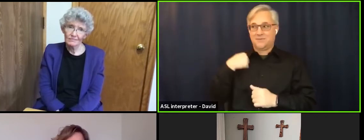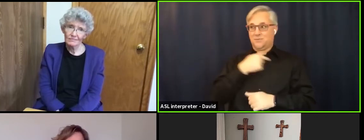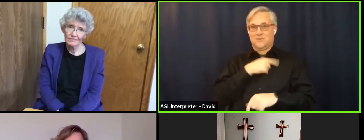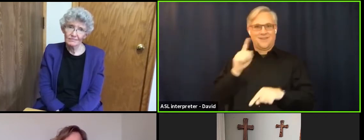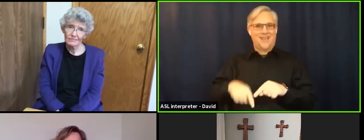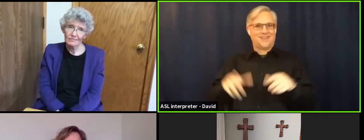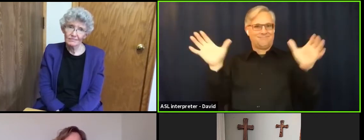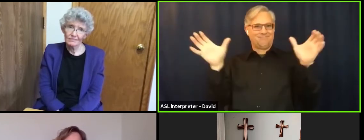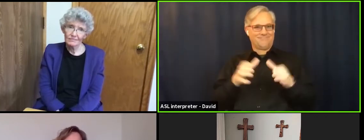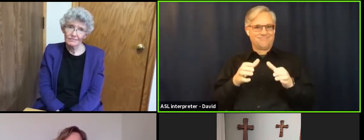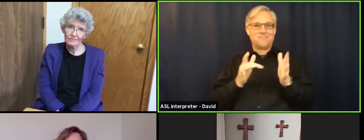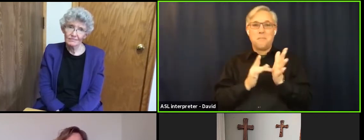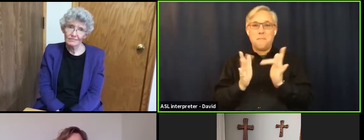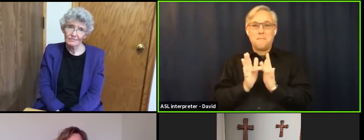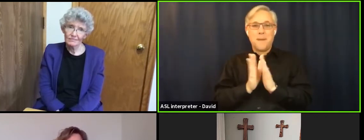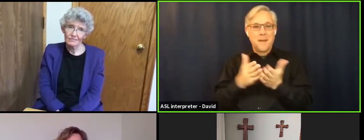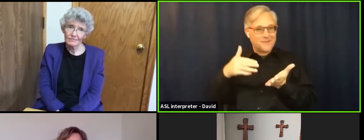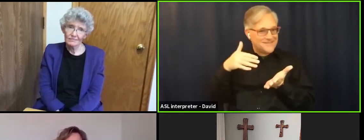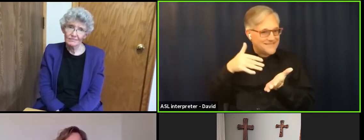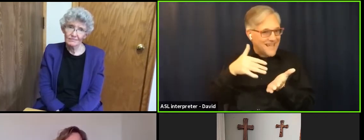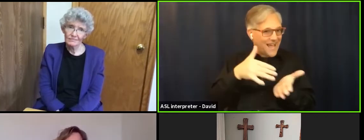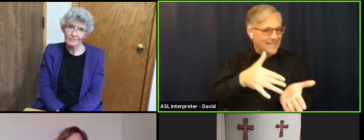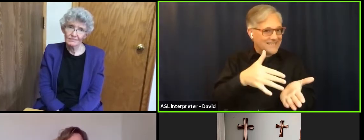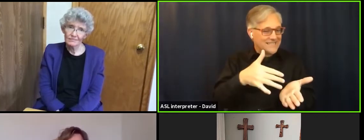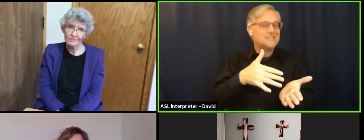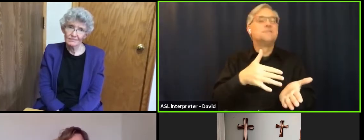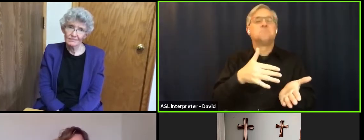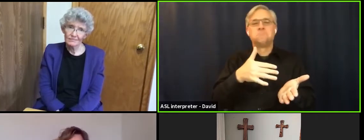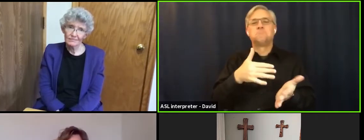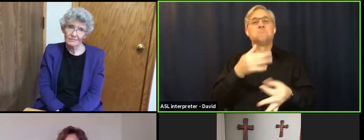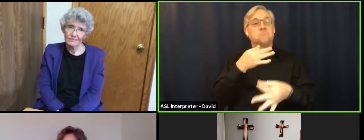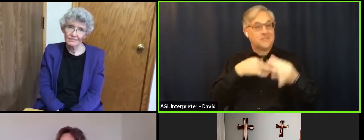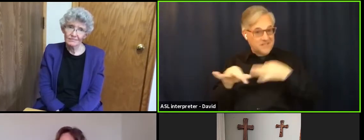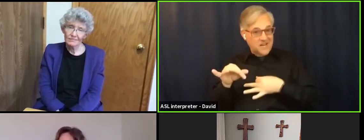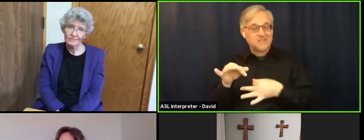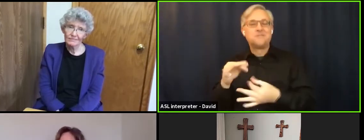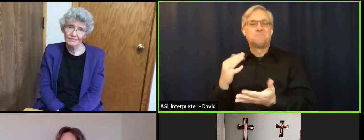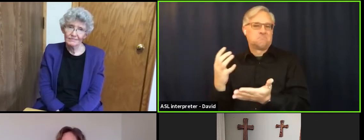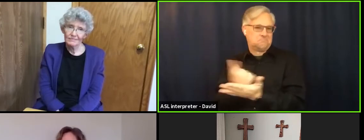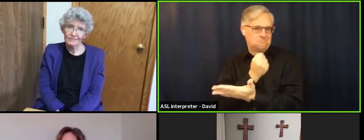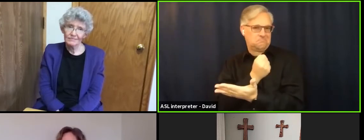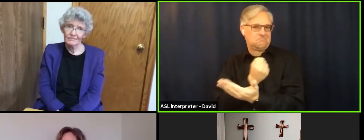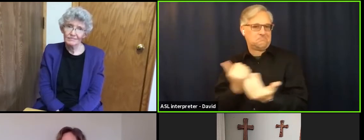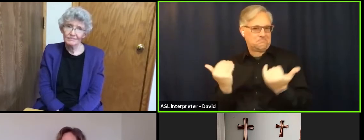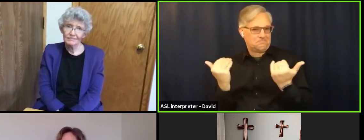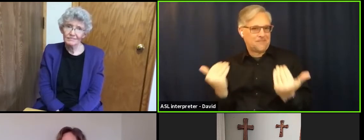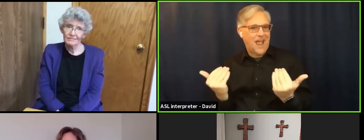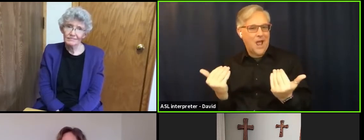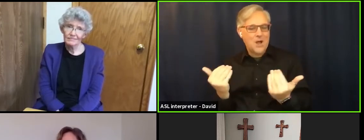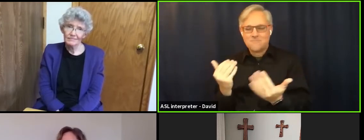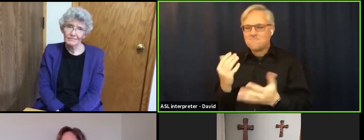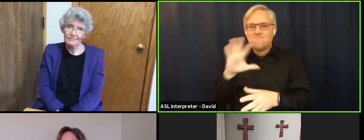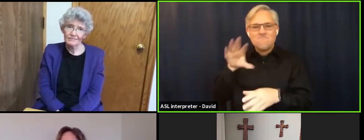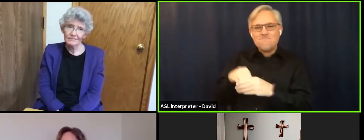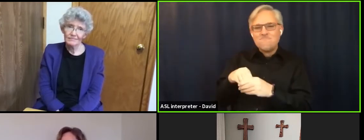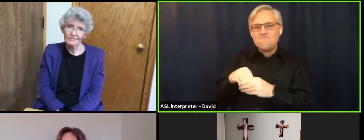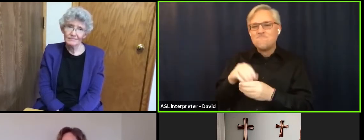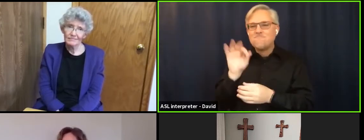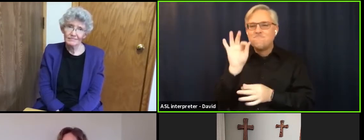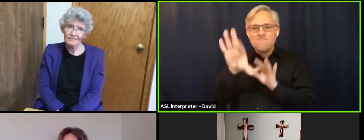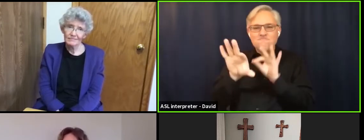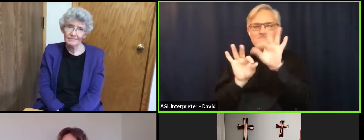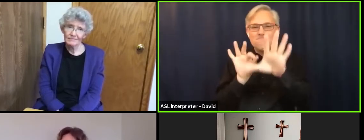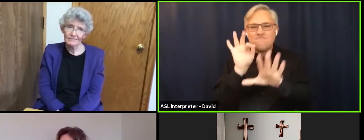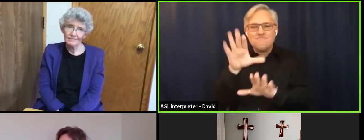Bible study to do some of this discussion, Bible study, I like to include a little bit of it before